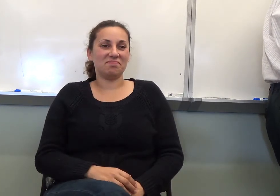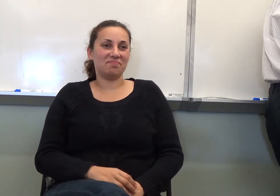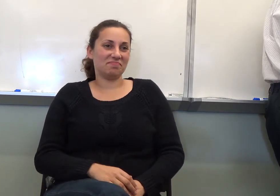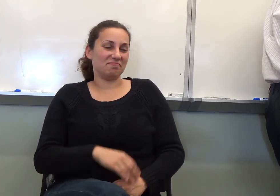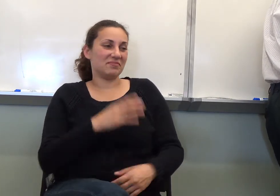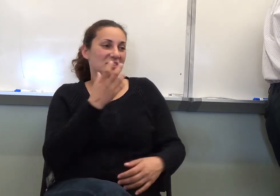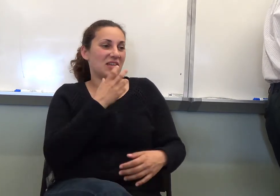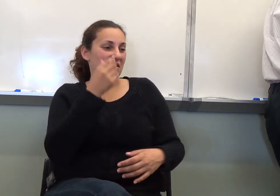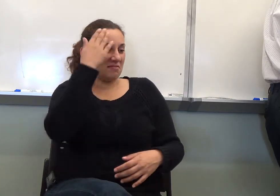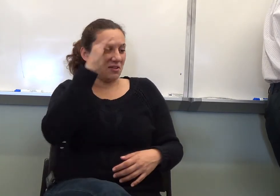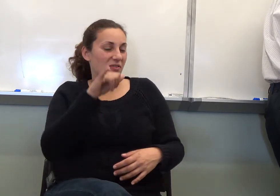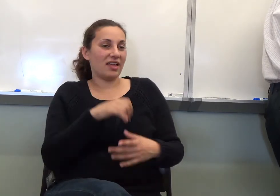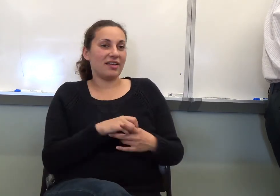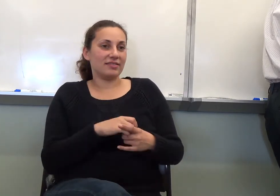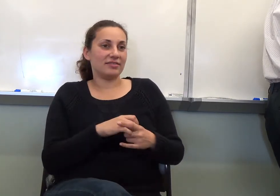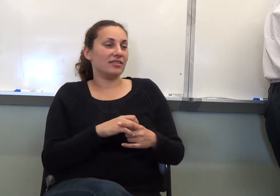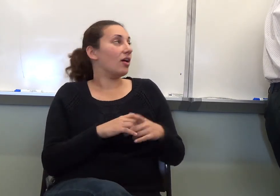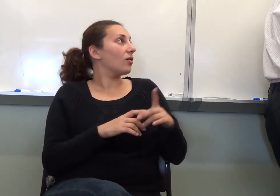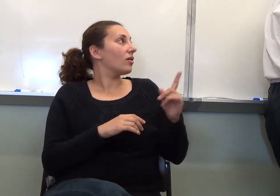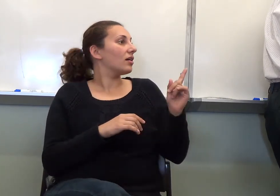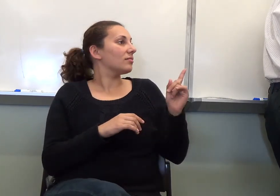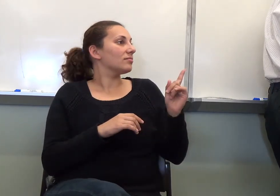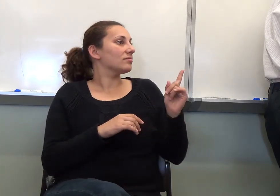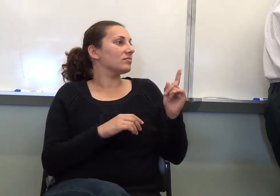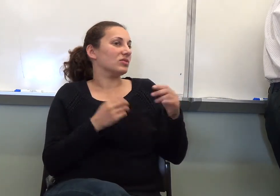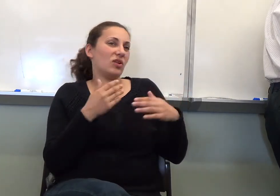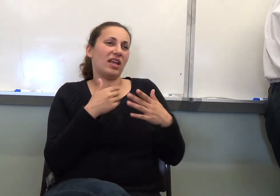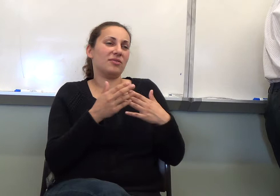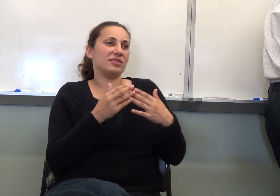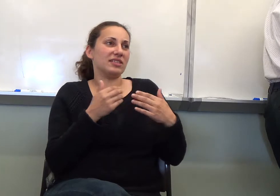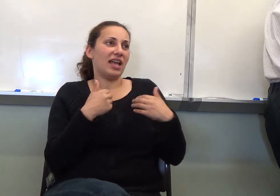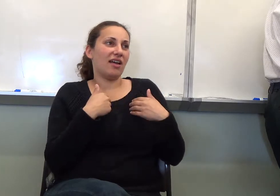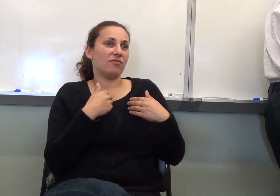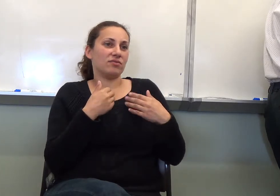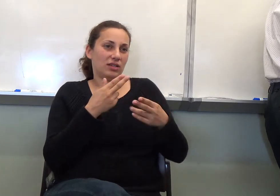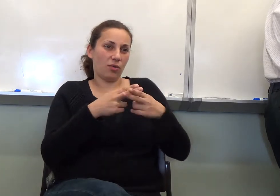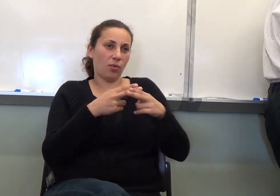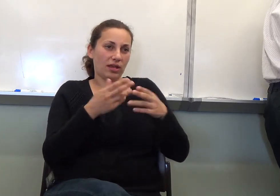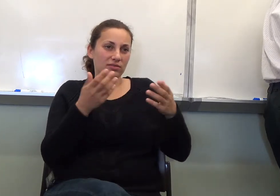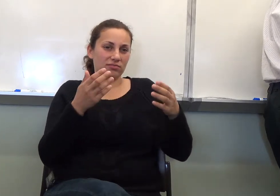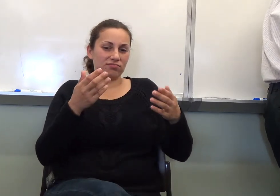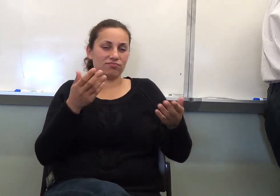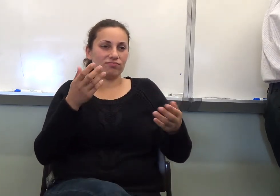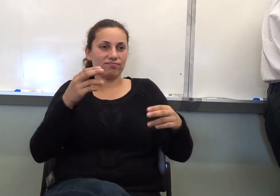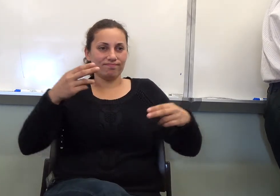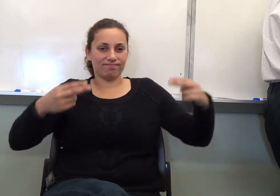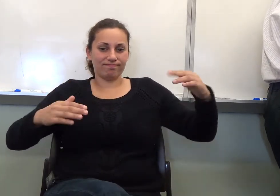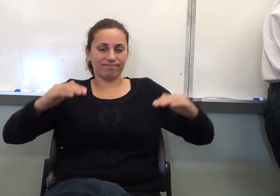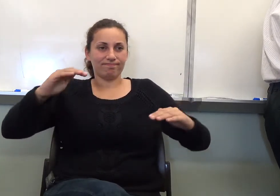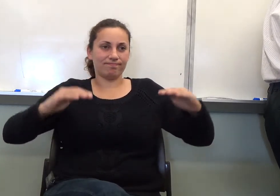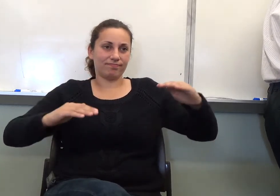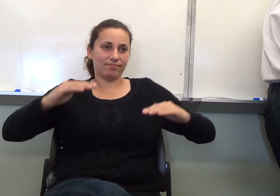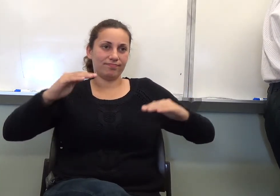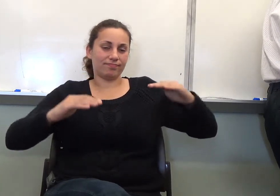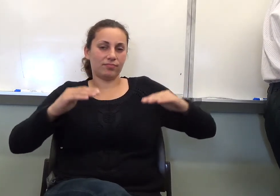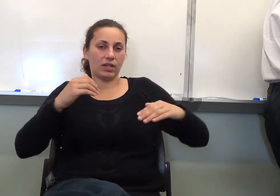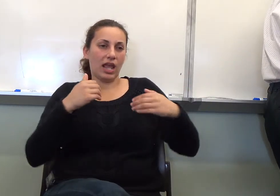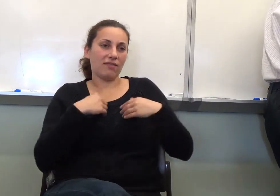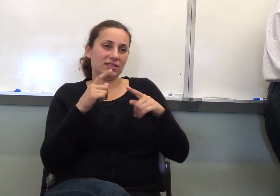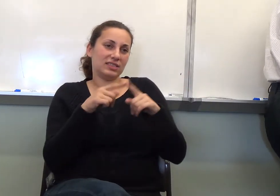a bunch of Bureau of Weights and Measures standard weights. They're little gram weights and 5 grams and 10 grams and stuff